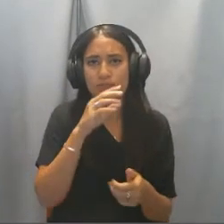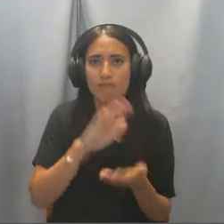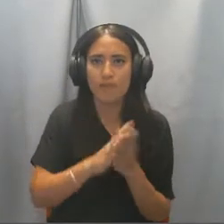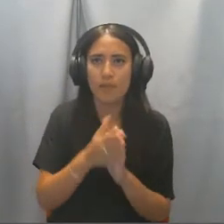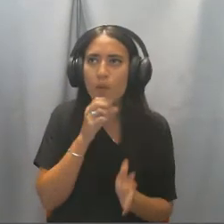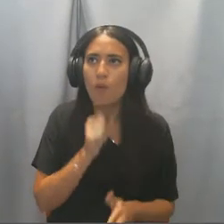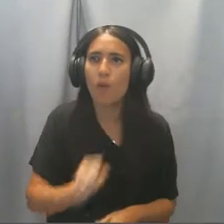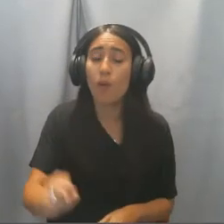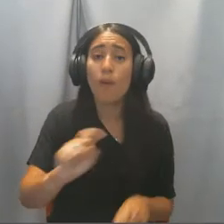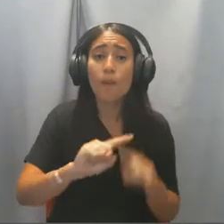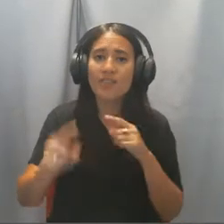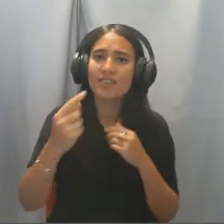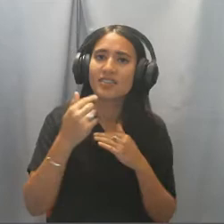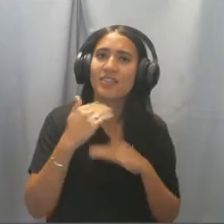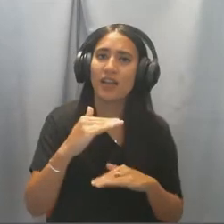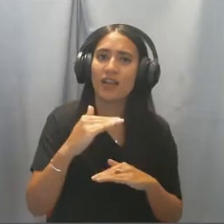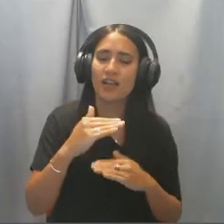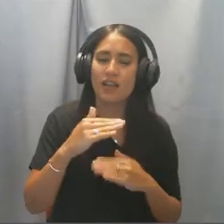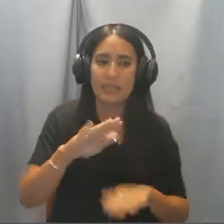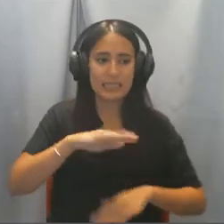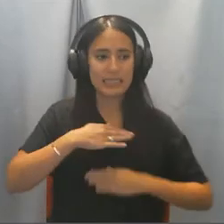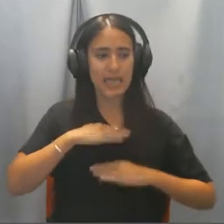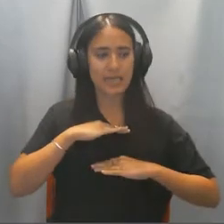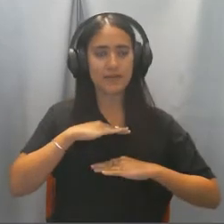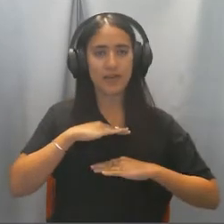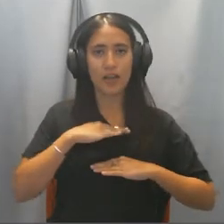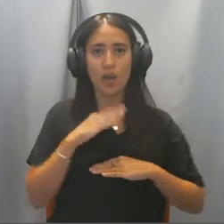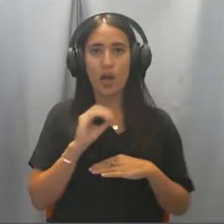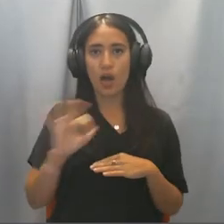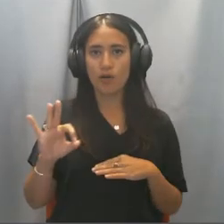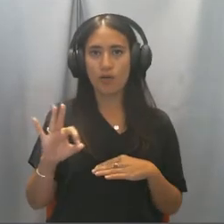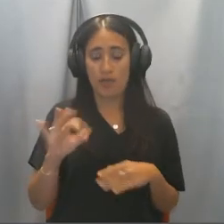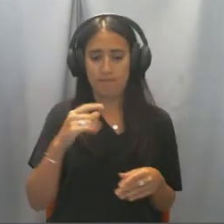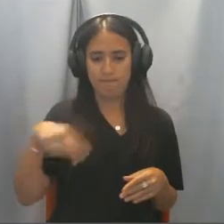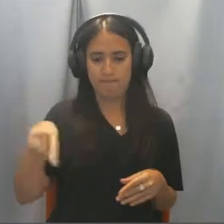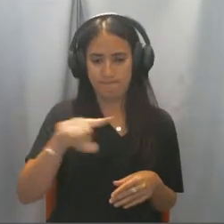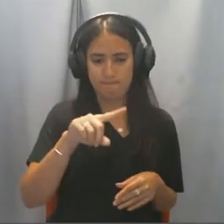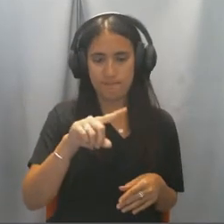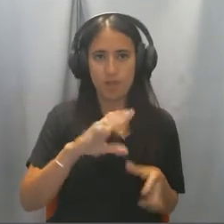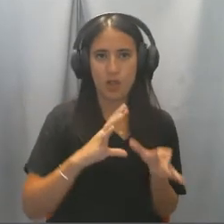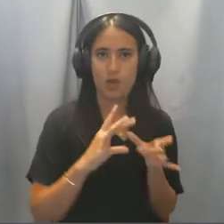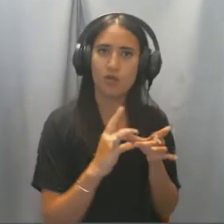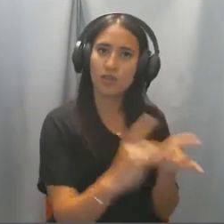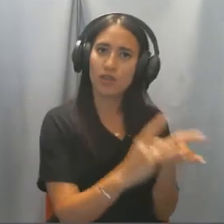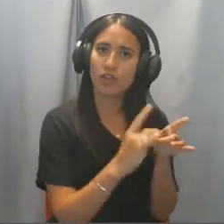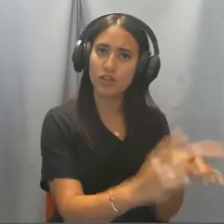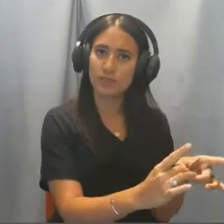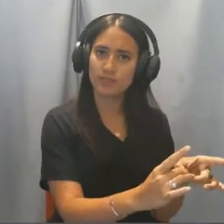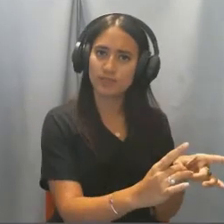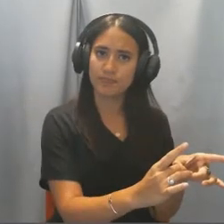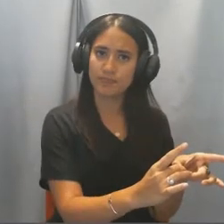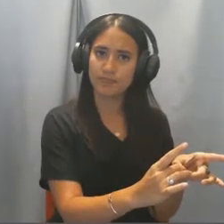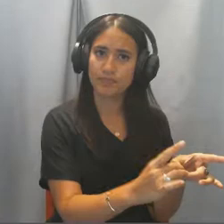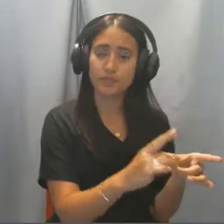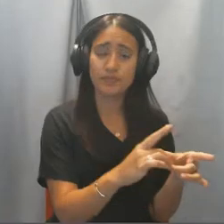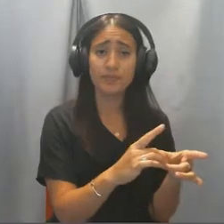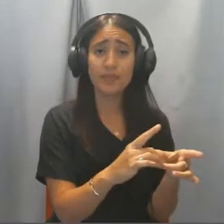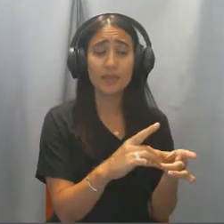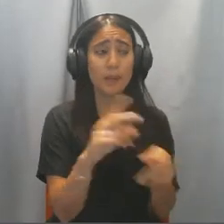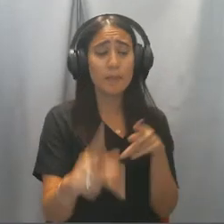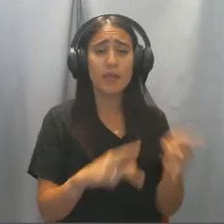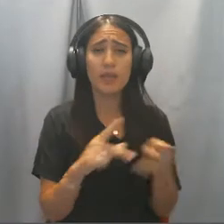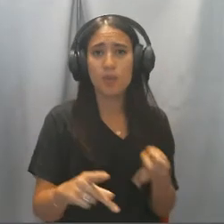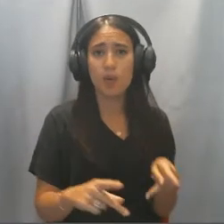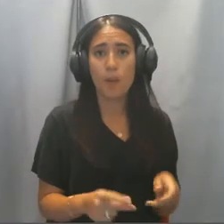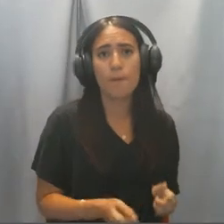their relationships. The people who were the most satisfied in their relationships at age 50 were the healthiest at